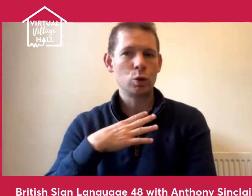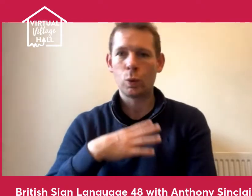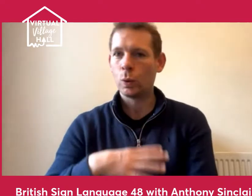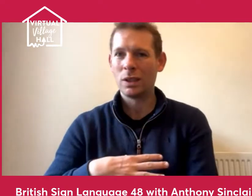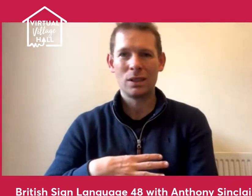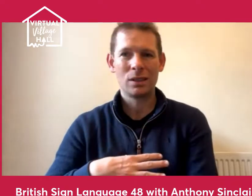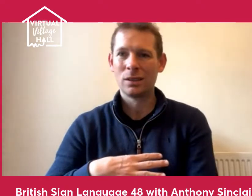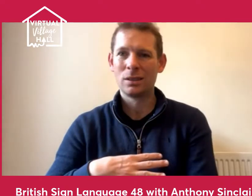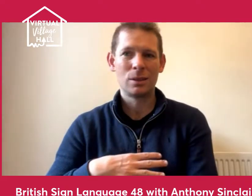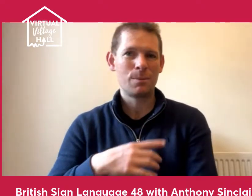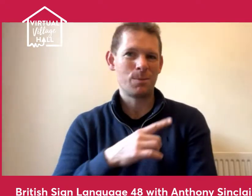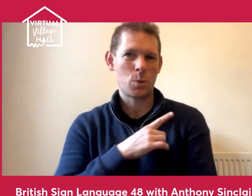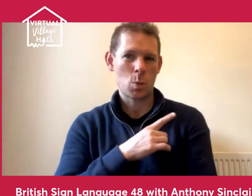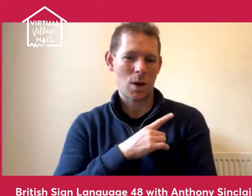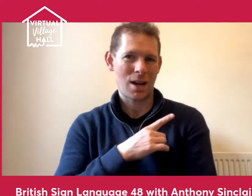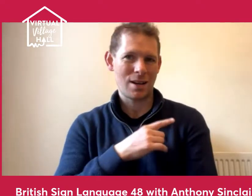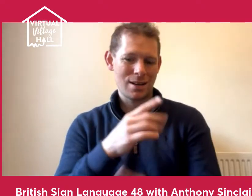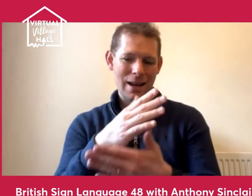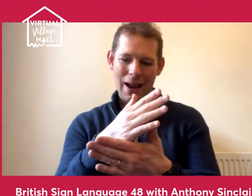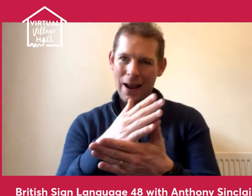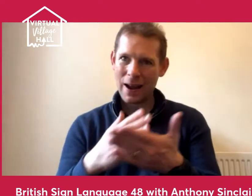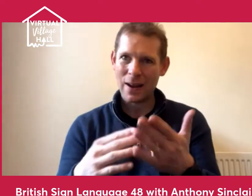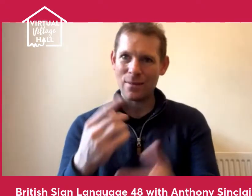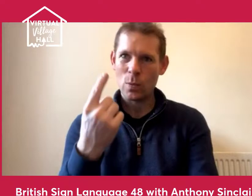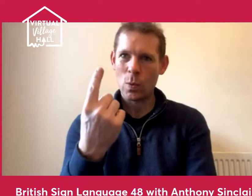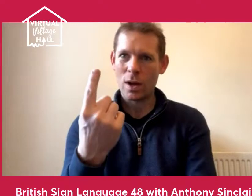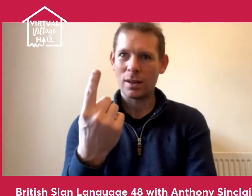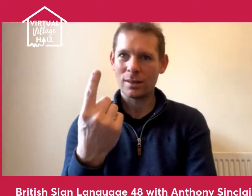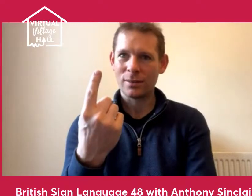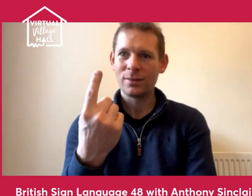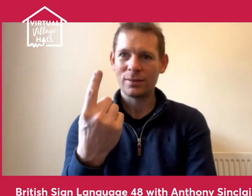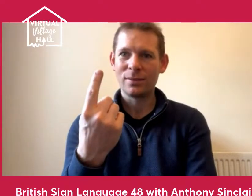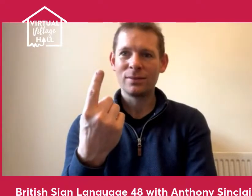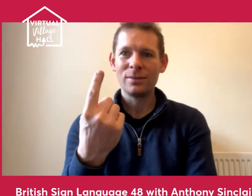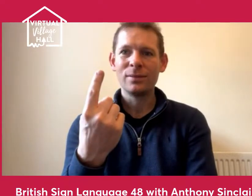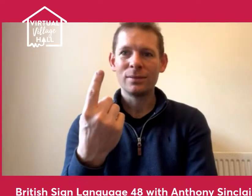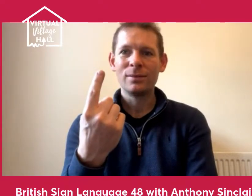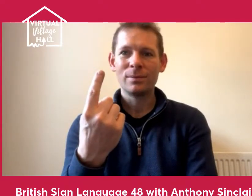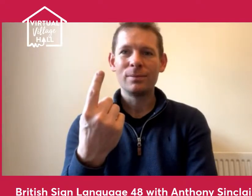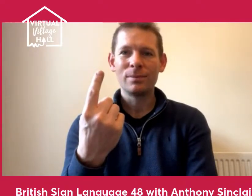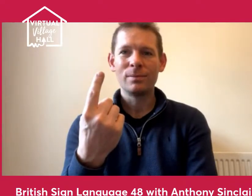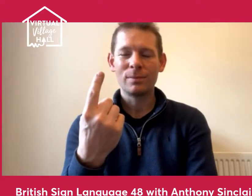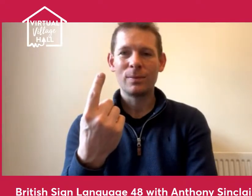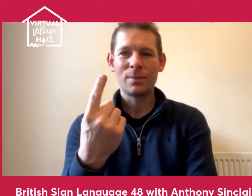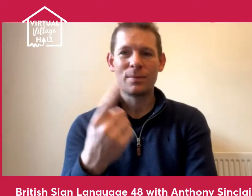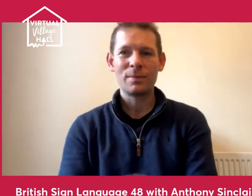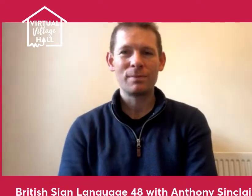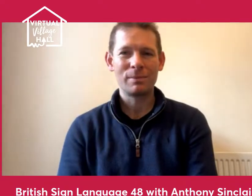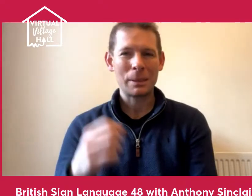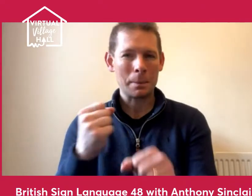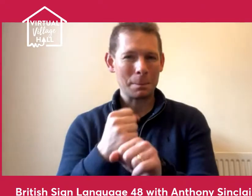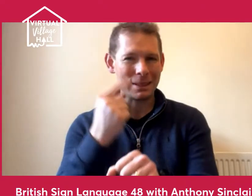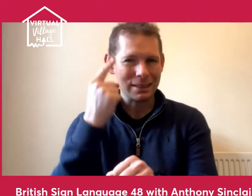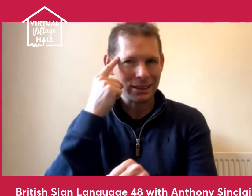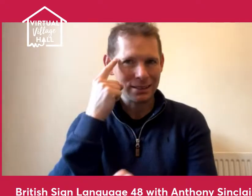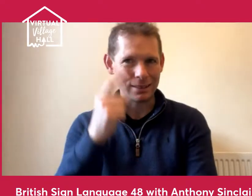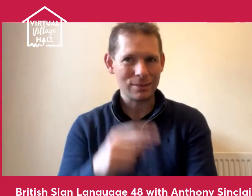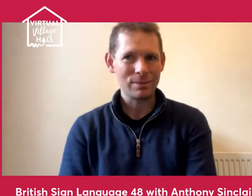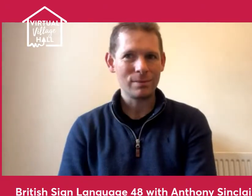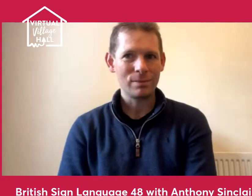So you don't turn your hand the same way as 1 o'clock for 1:30. So it's just 1:30 or 1:30. Hopefully